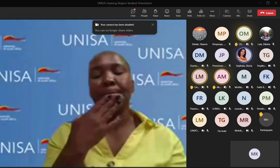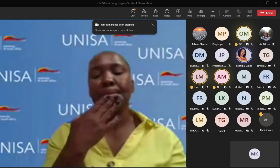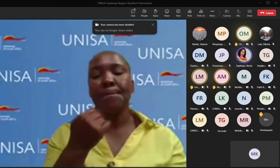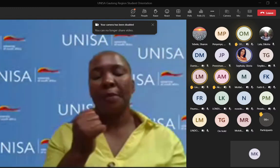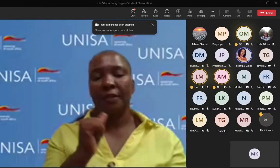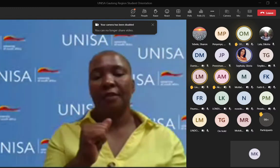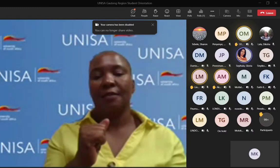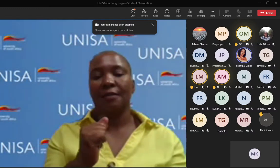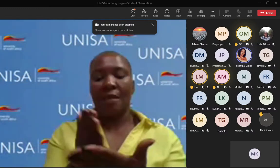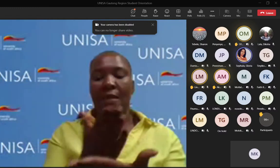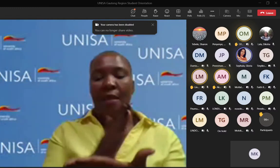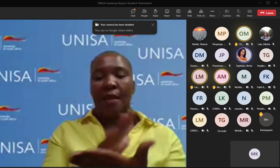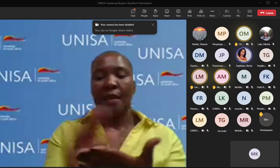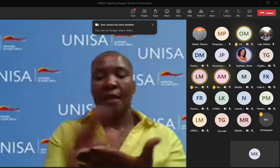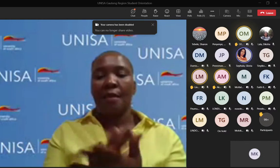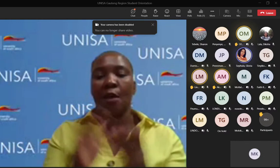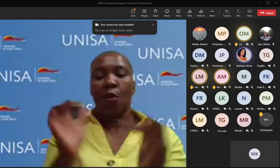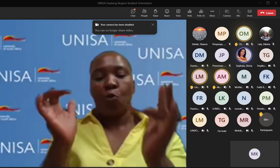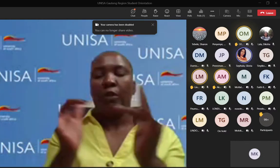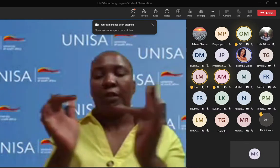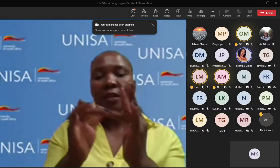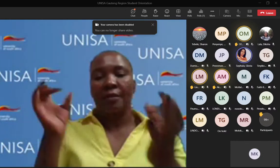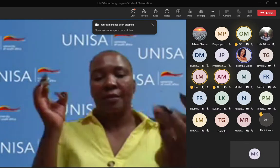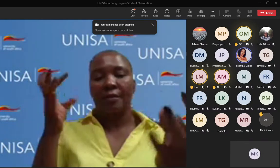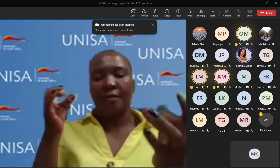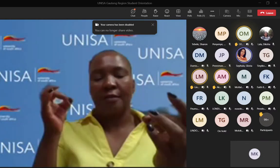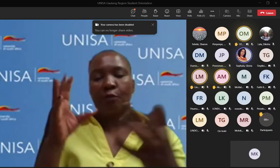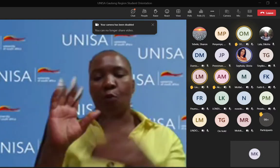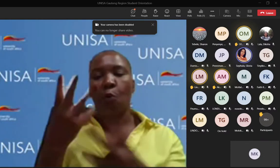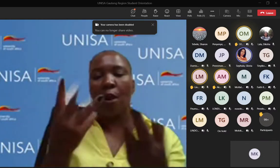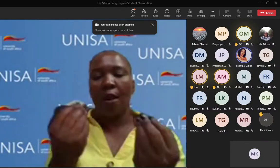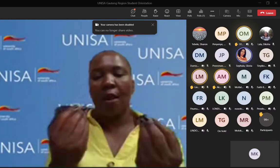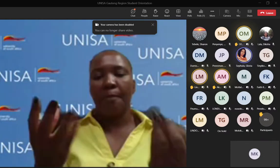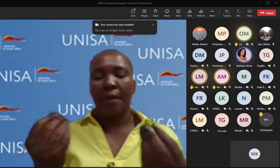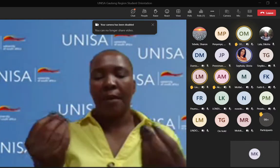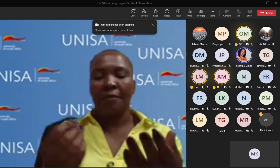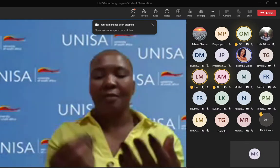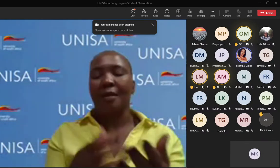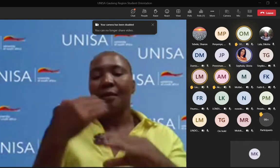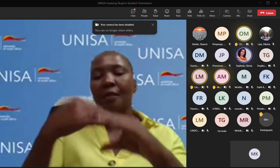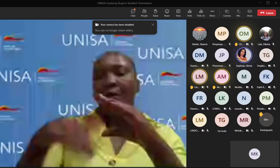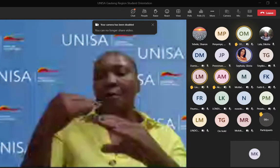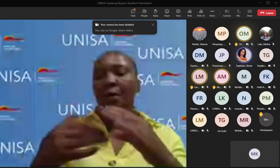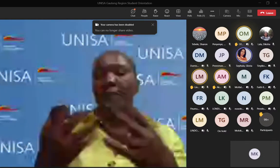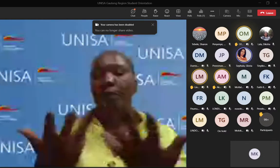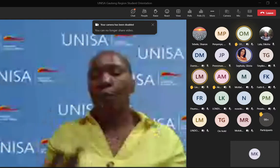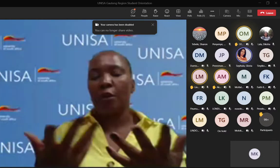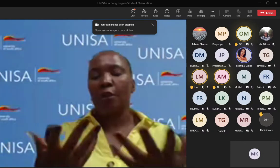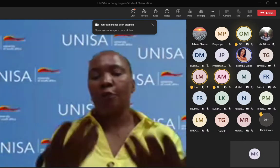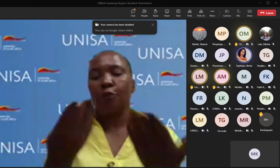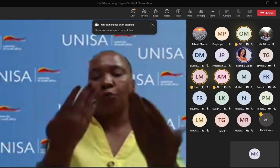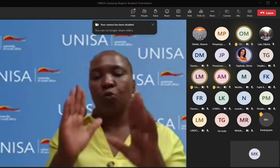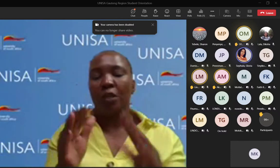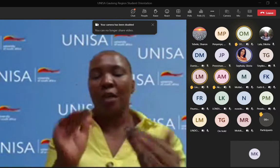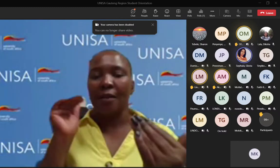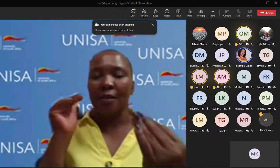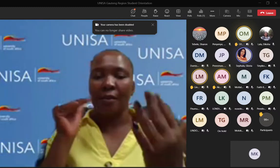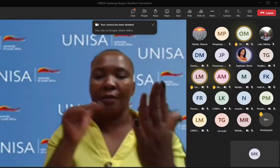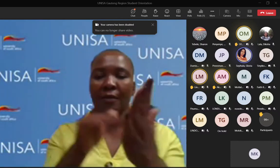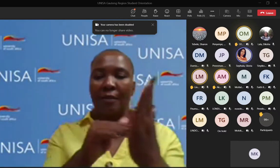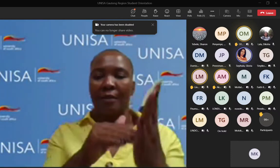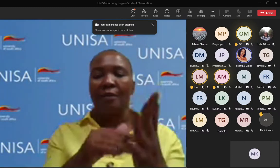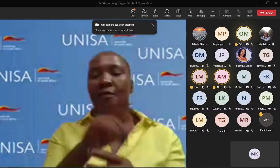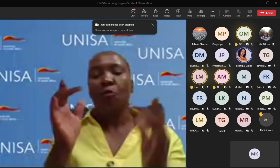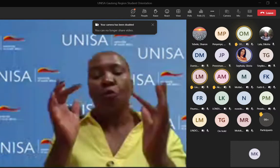uh details or contact numbers and emails where students can be able to reach them should they need to